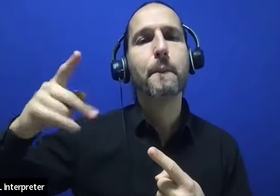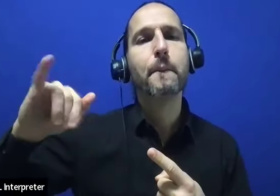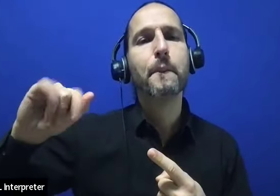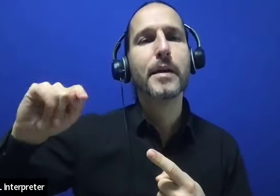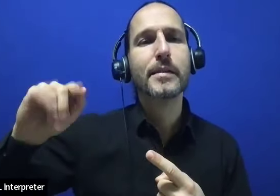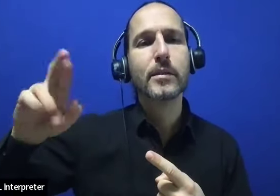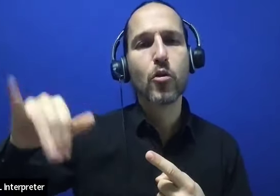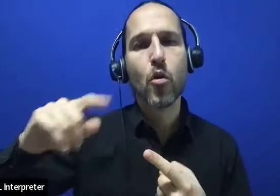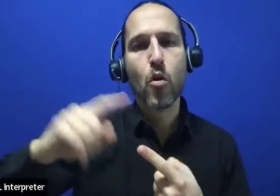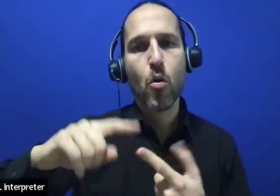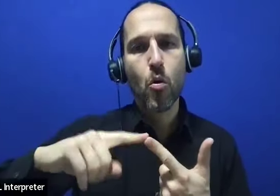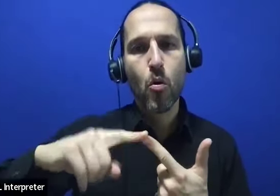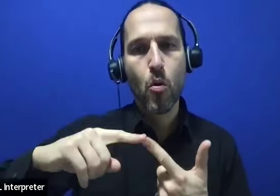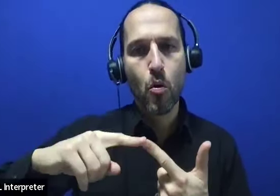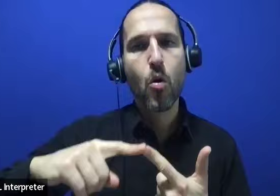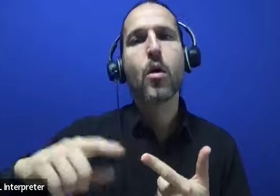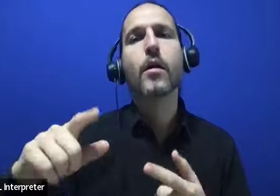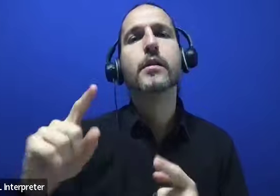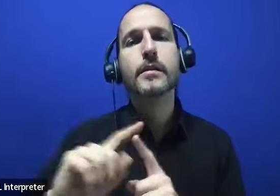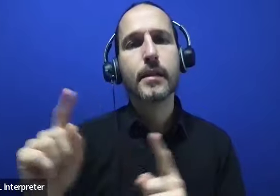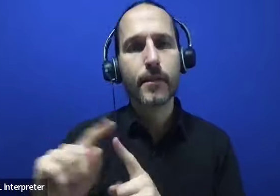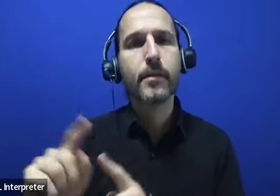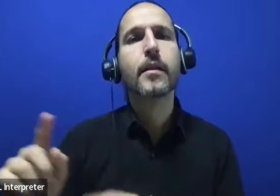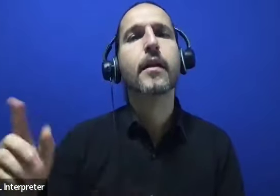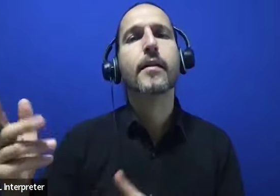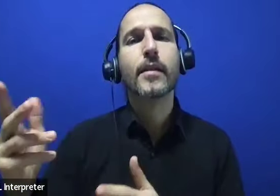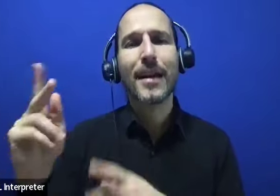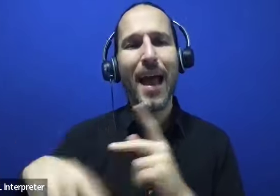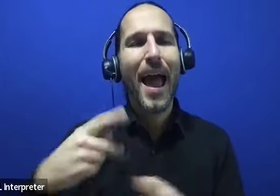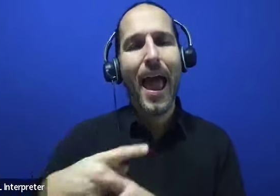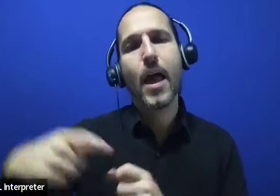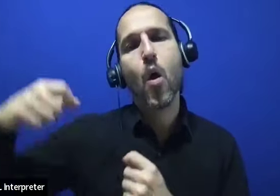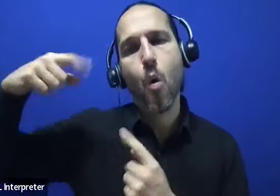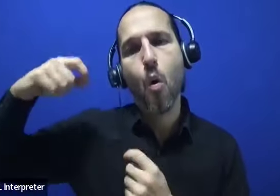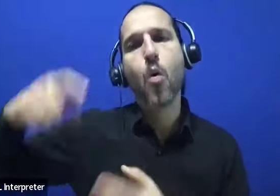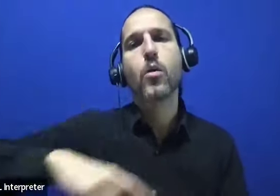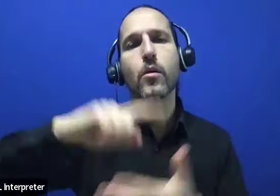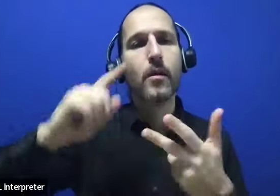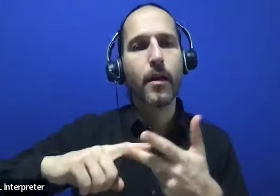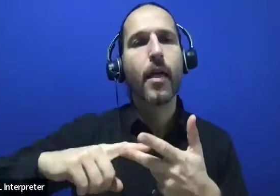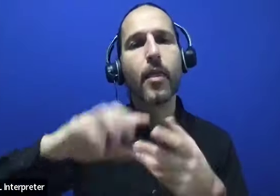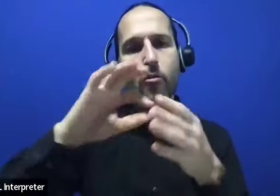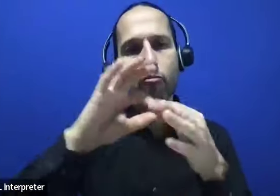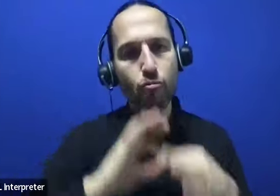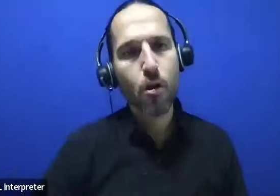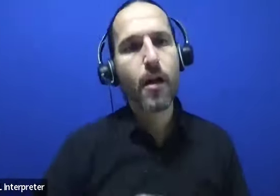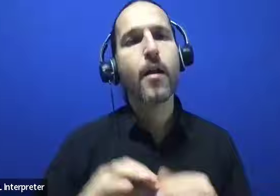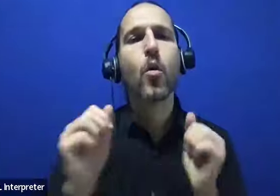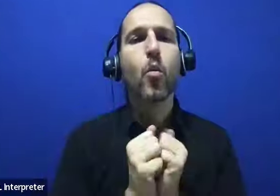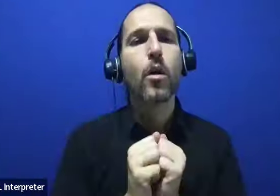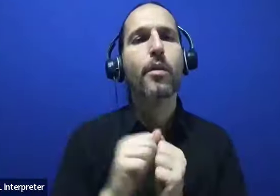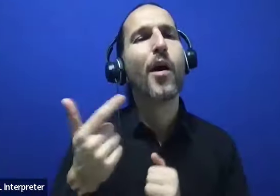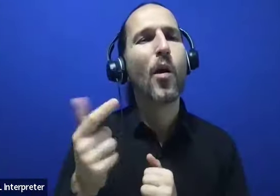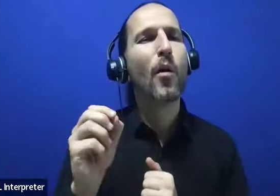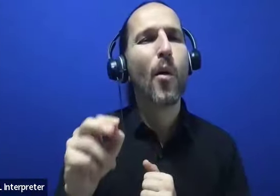stimulates the luteinizing hormone, the follicle stimulating hormone. They stimulate the gonads. The gonads